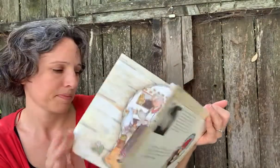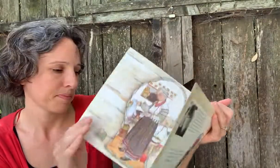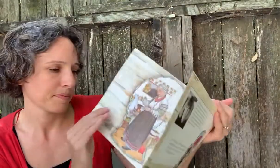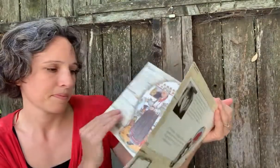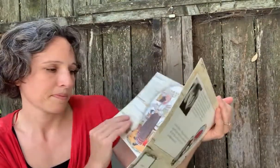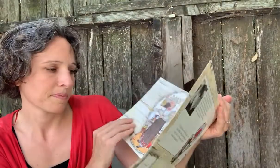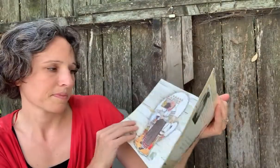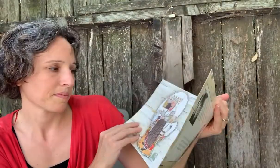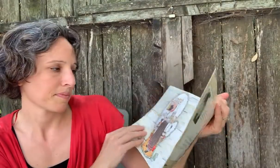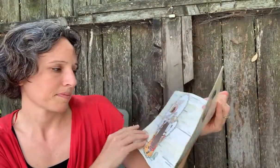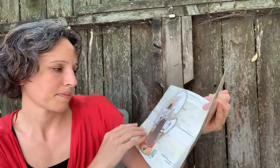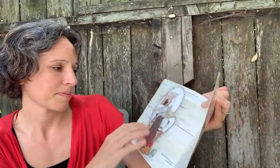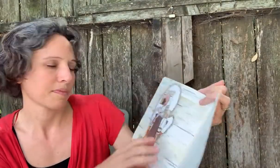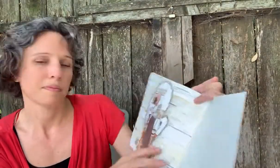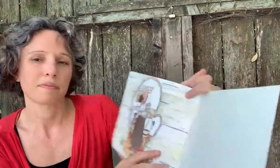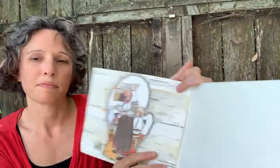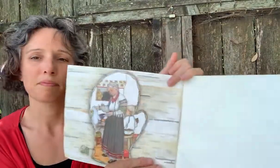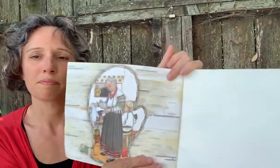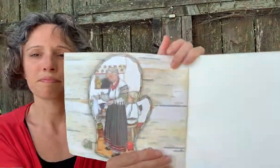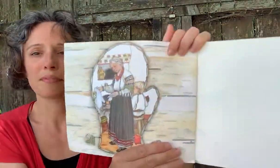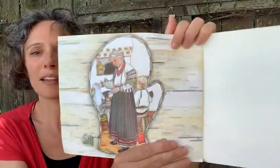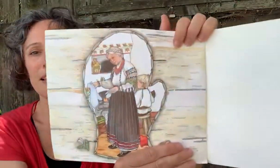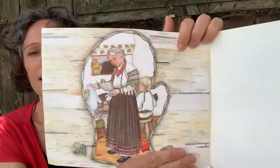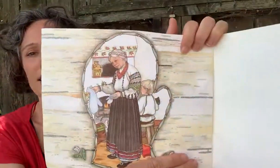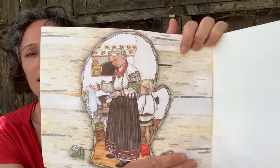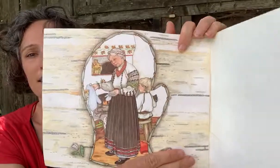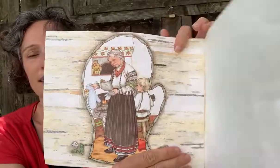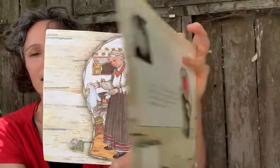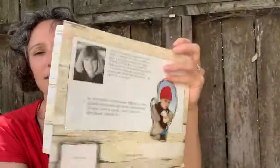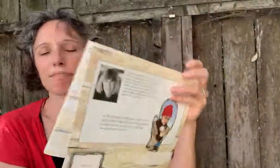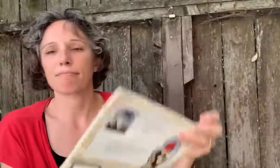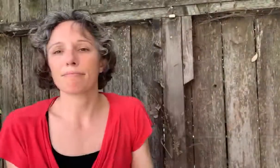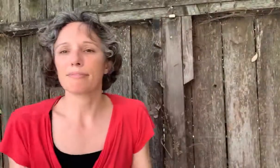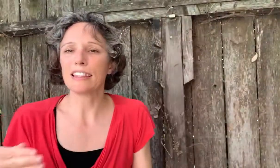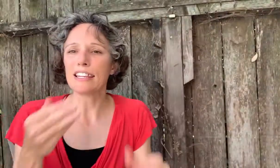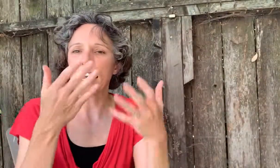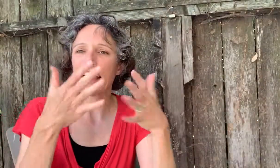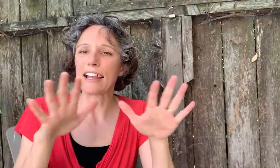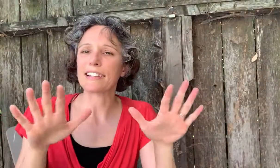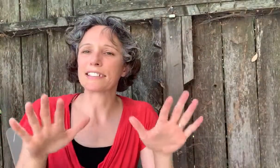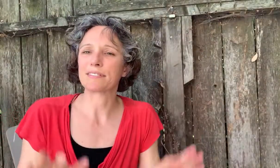The end.